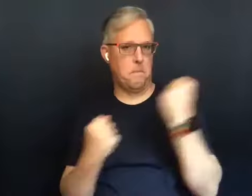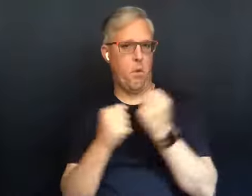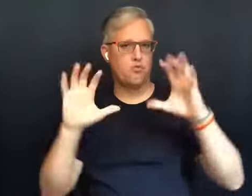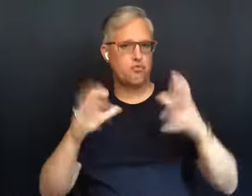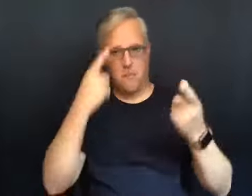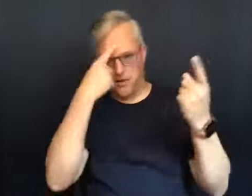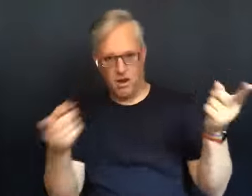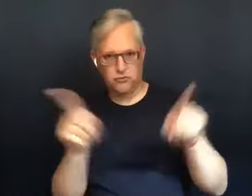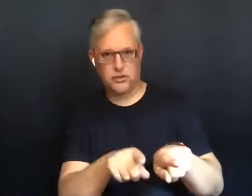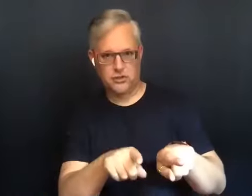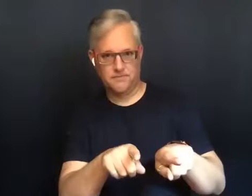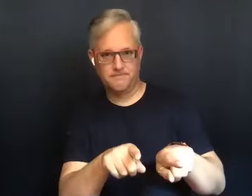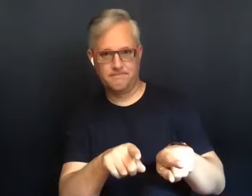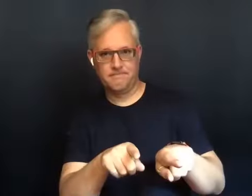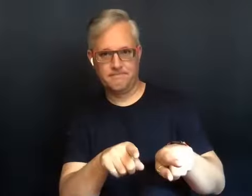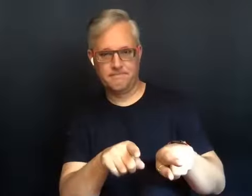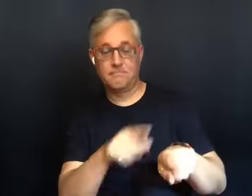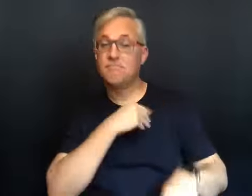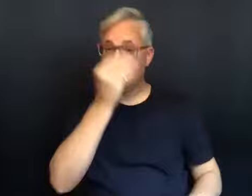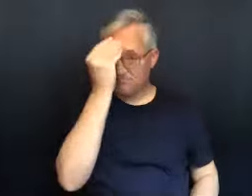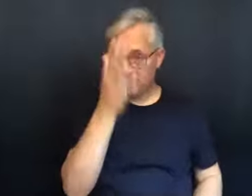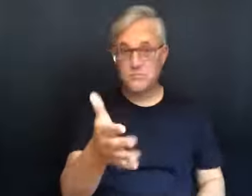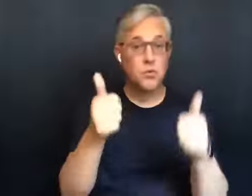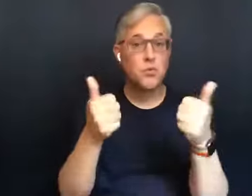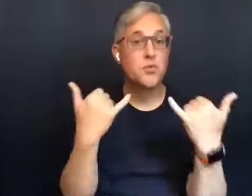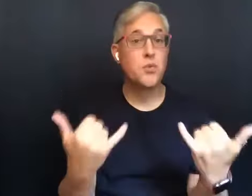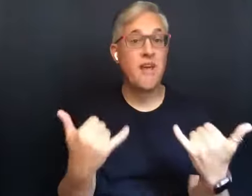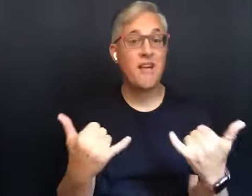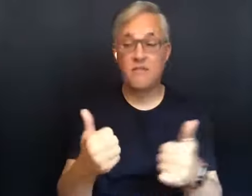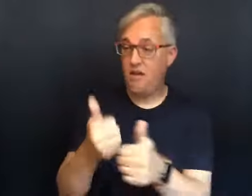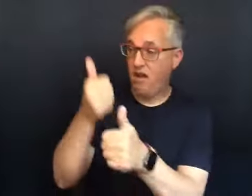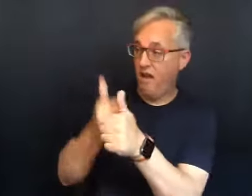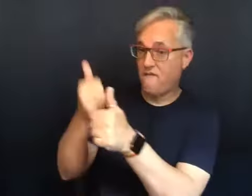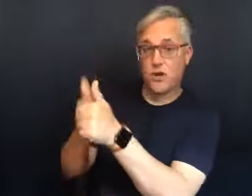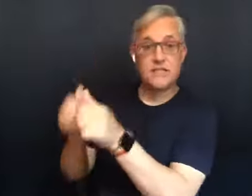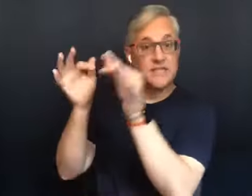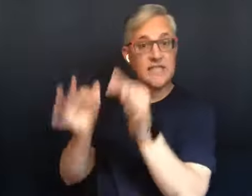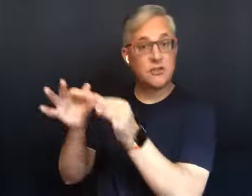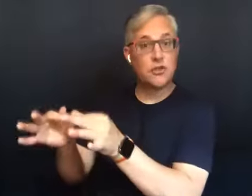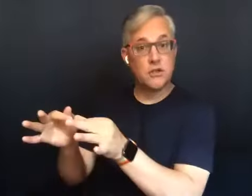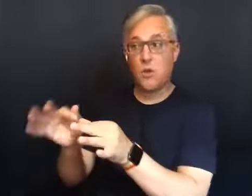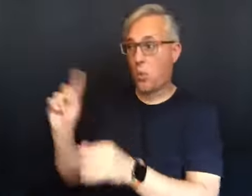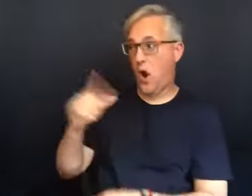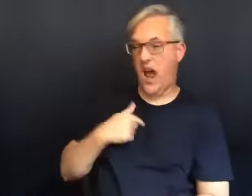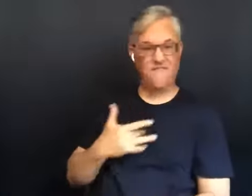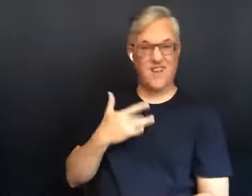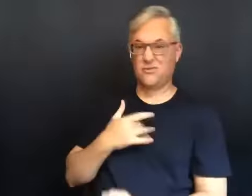settled, my job is to support the group conscience. And I can tell you today that every